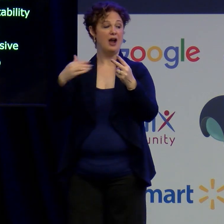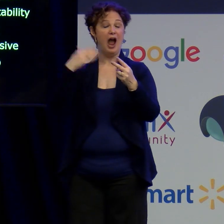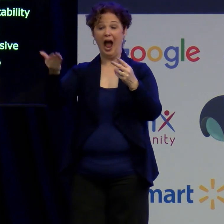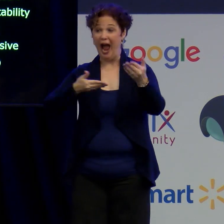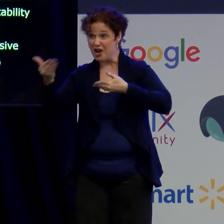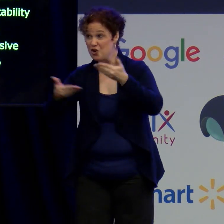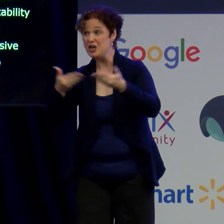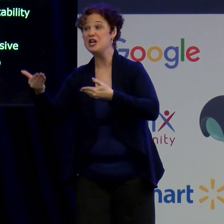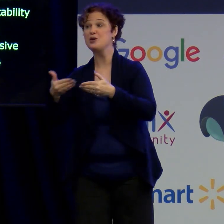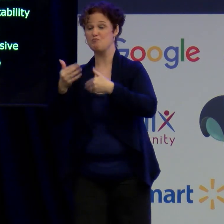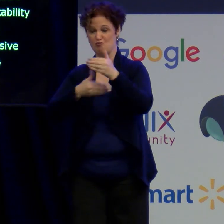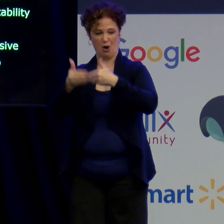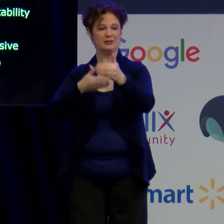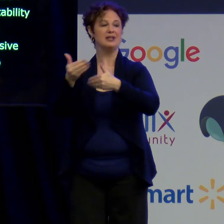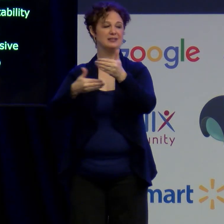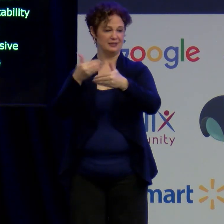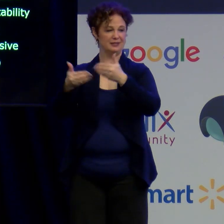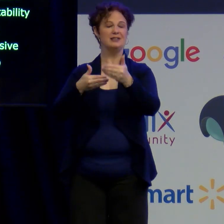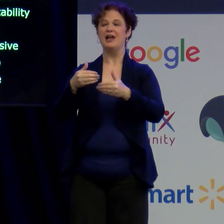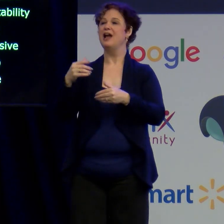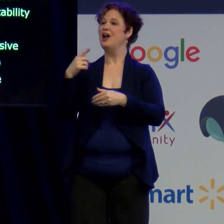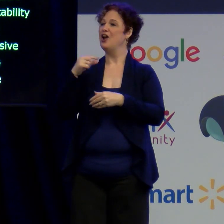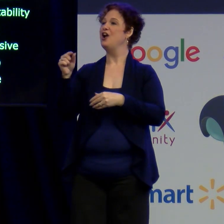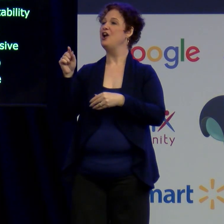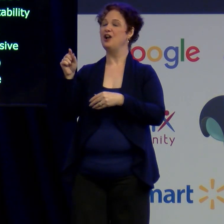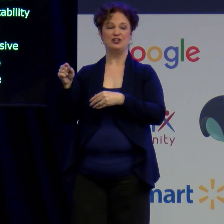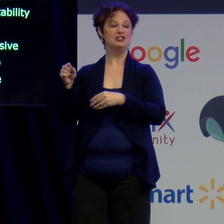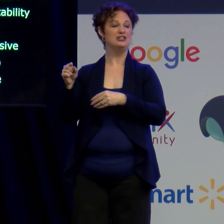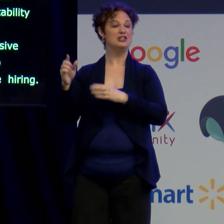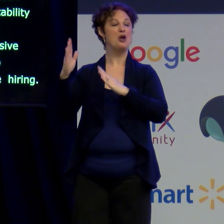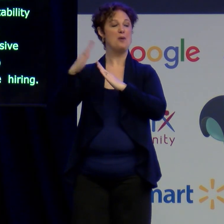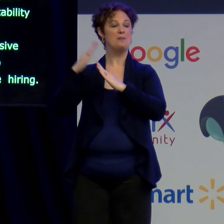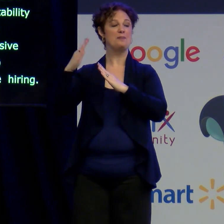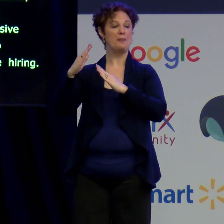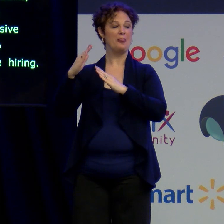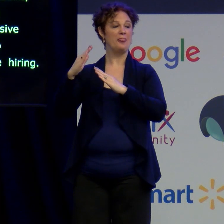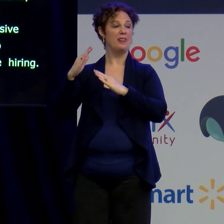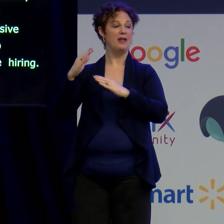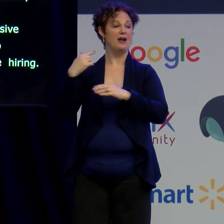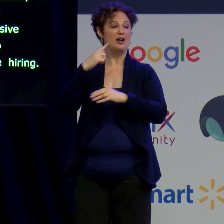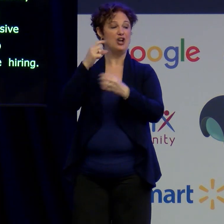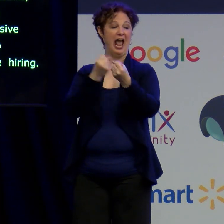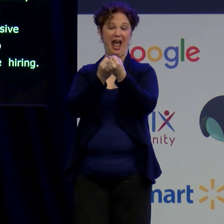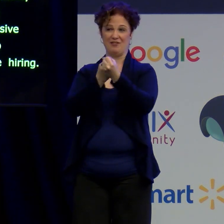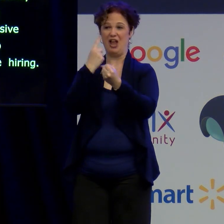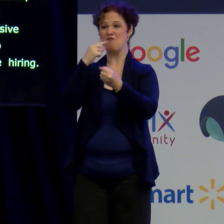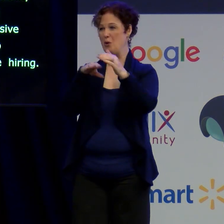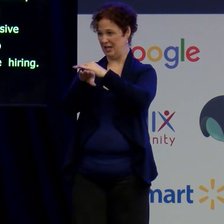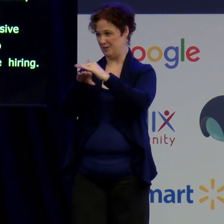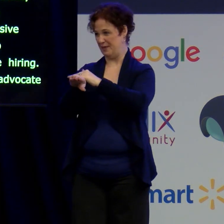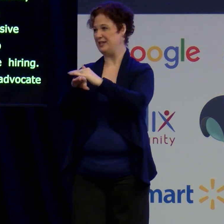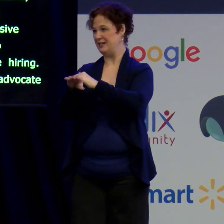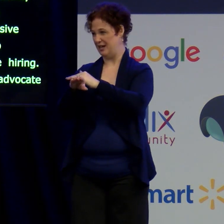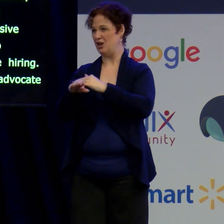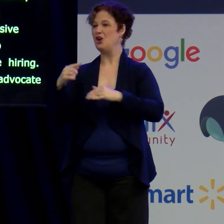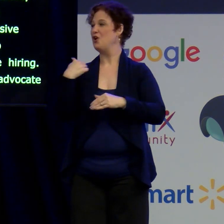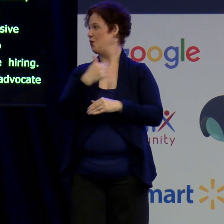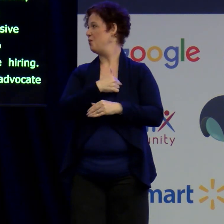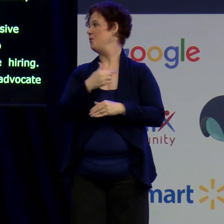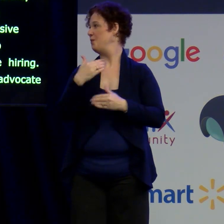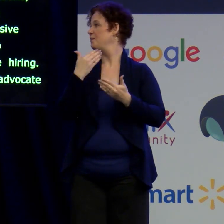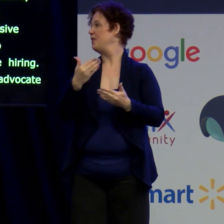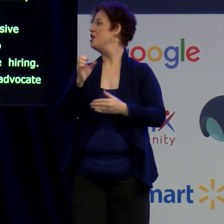hiring. I would say that Jenny is really the ultimate corporate advocate for accessibility we are working with.